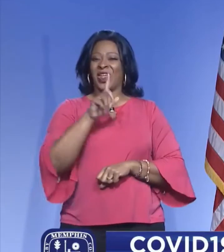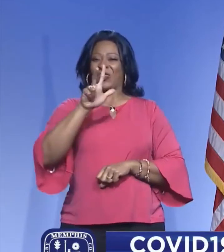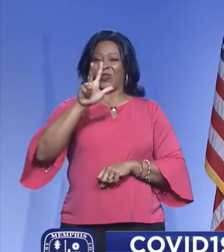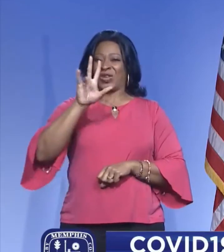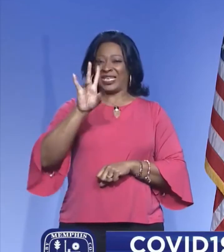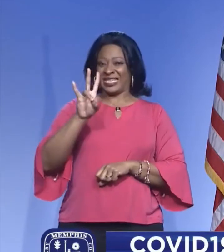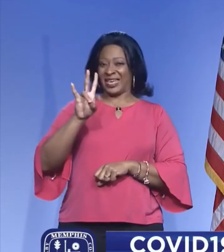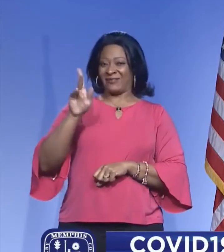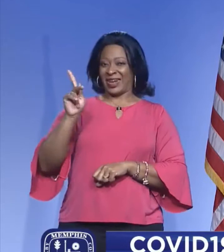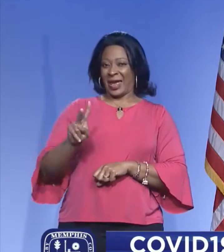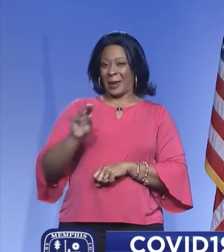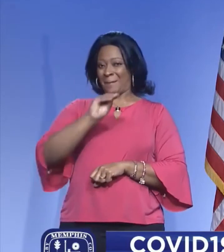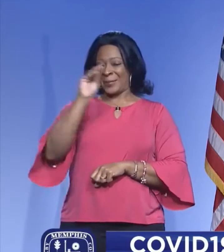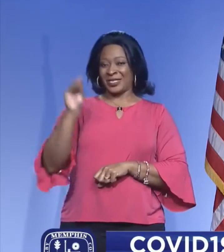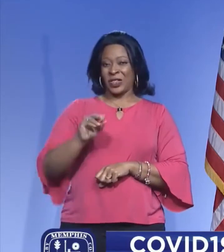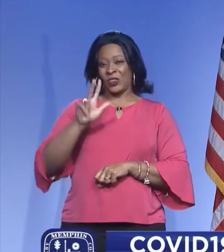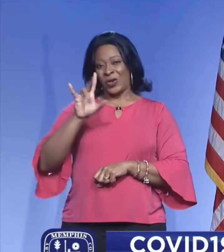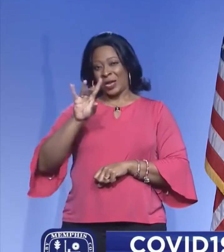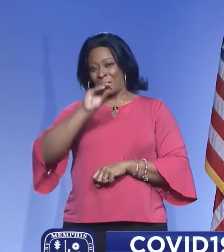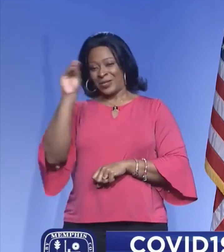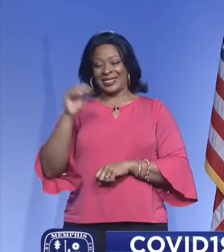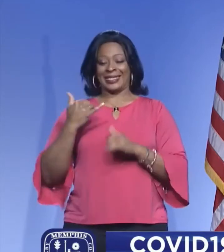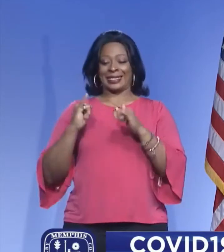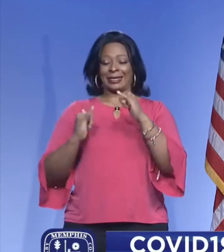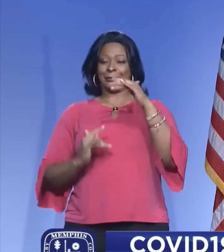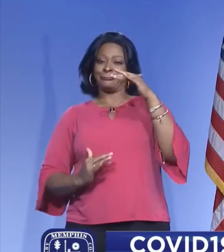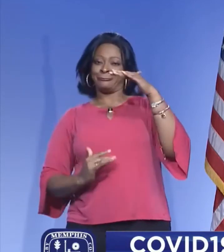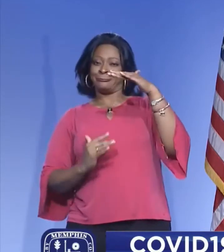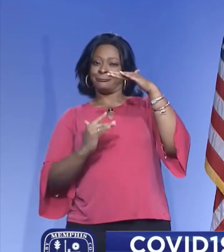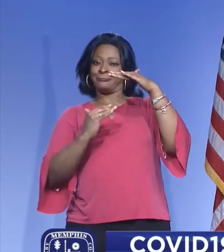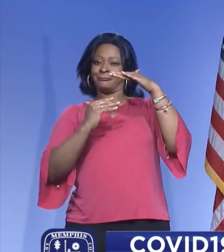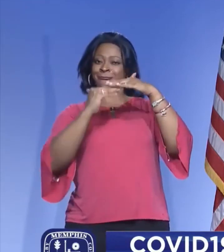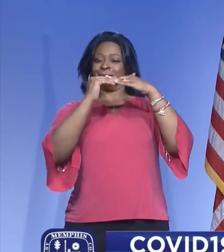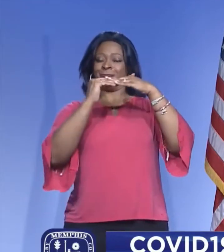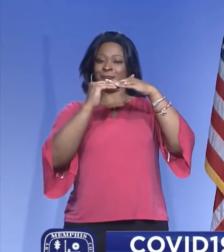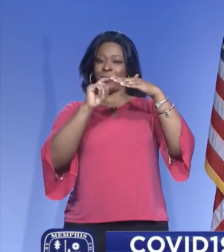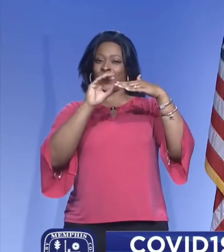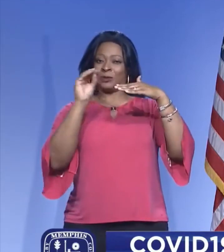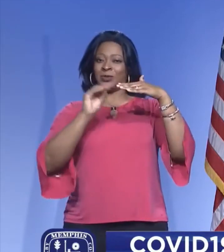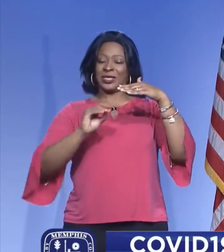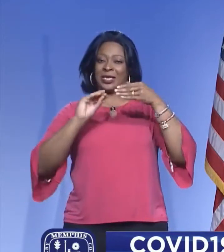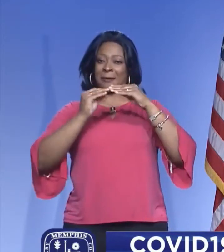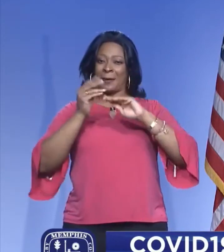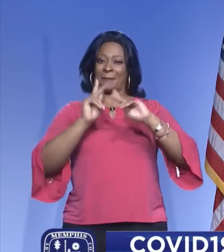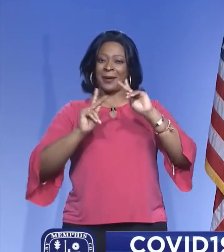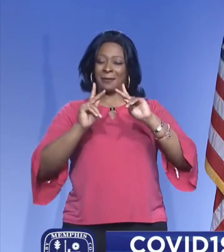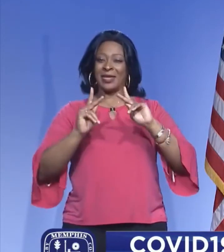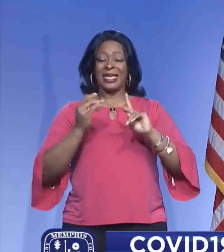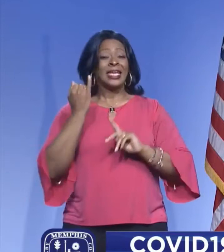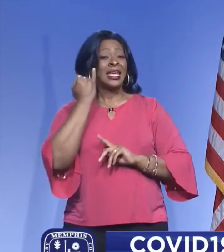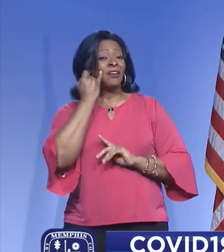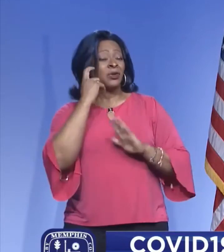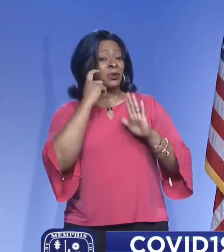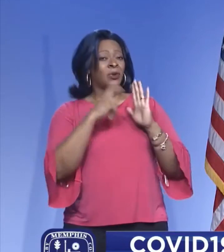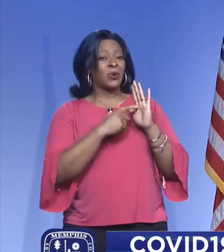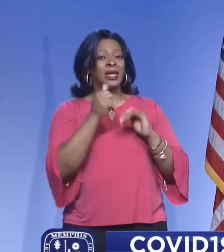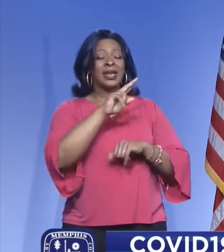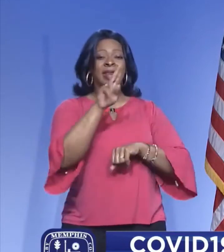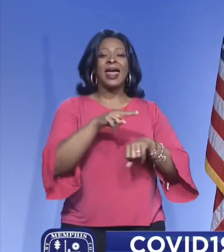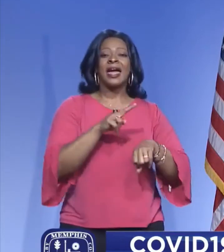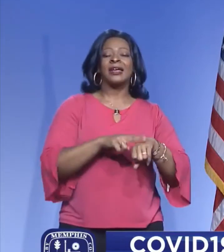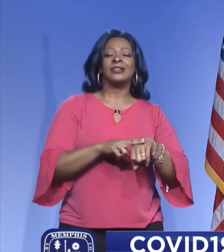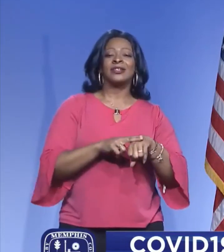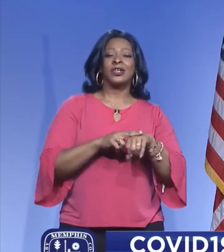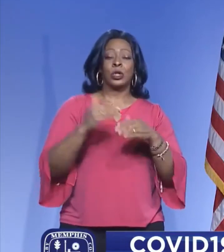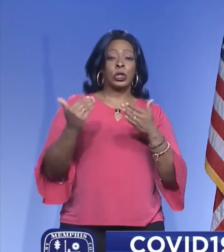37.5%, 38% of the way vaccinated in terms of our population. And if you've seen any national